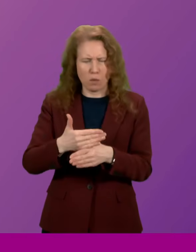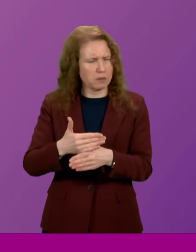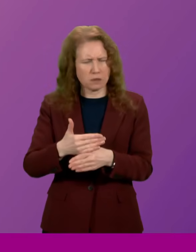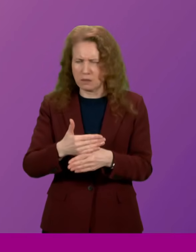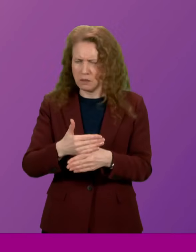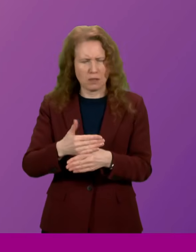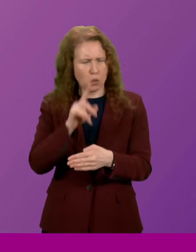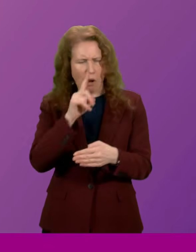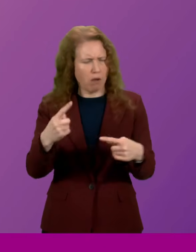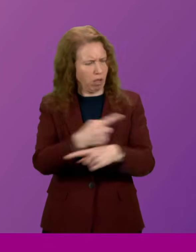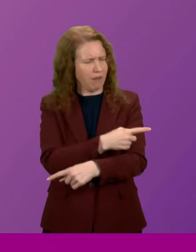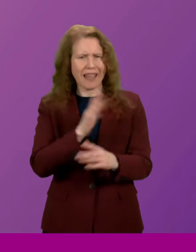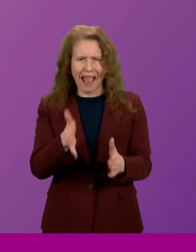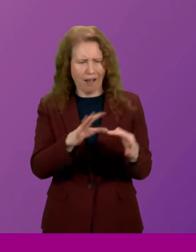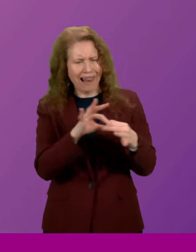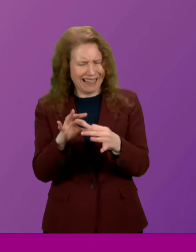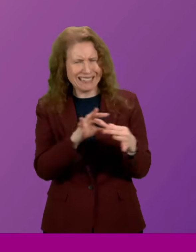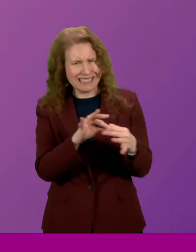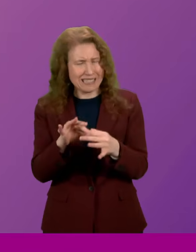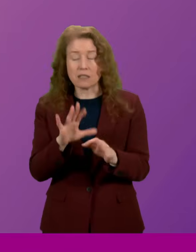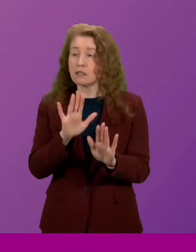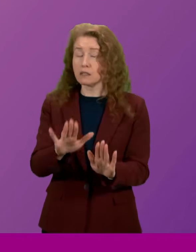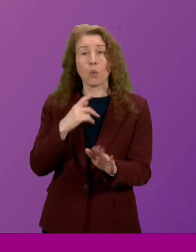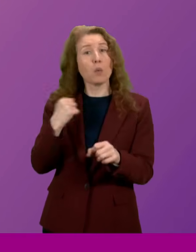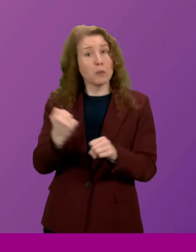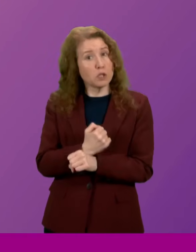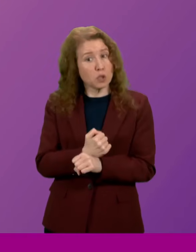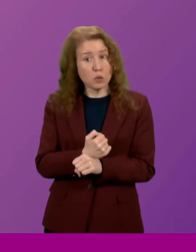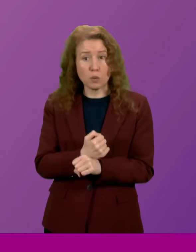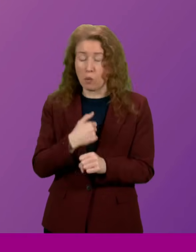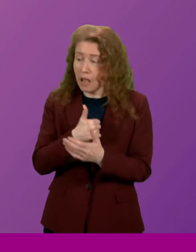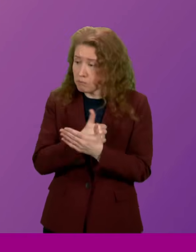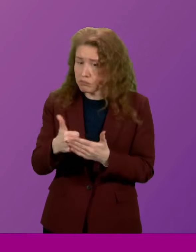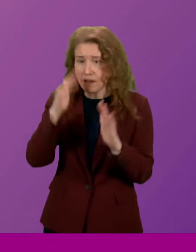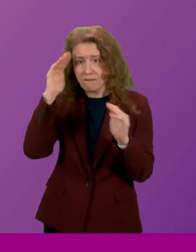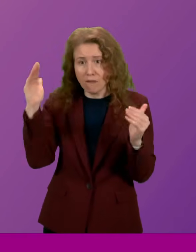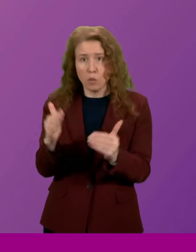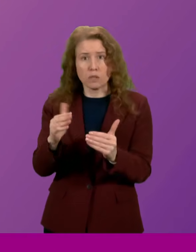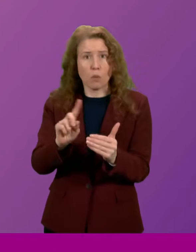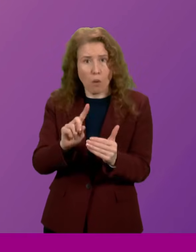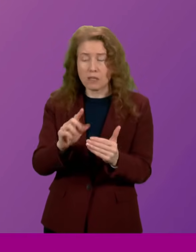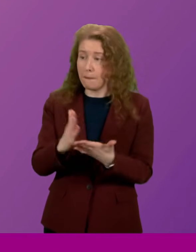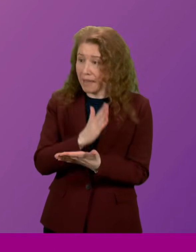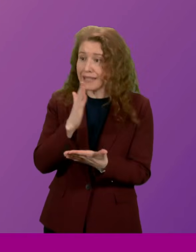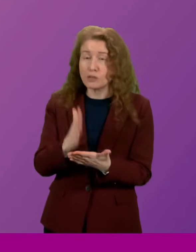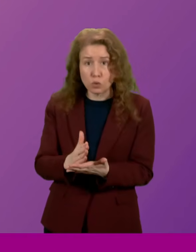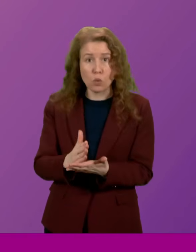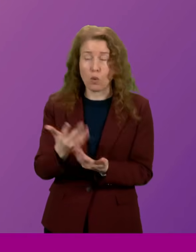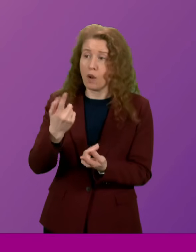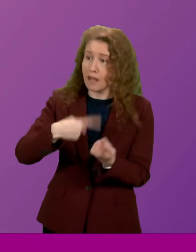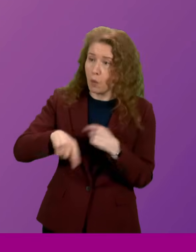no account of COVID. Now, what we're going to do is what I'm intensely focused on doing, which is making sure that